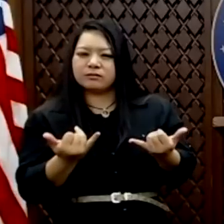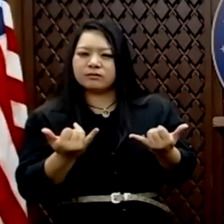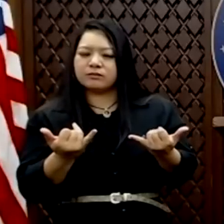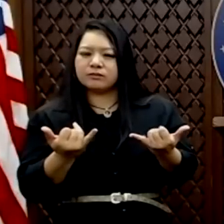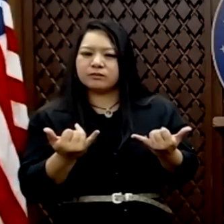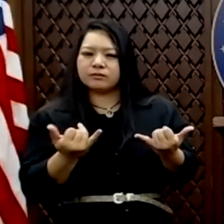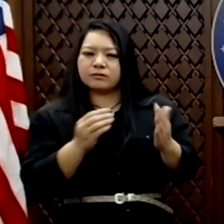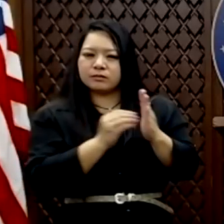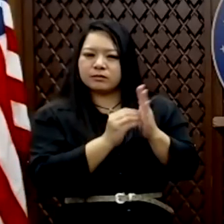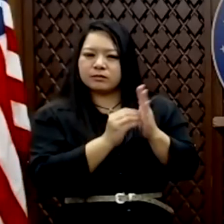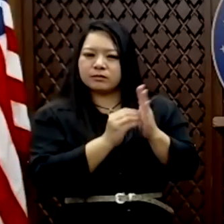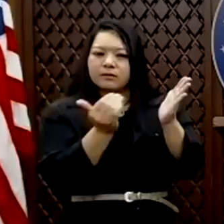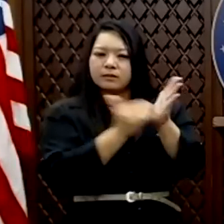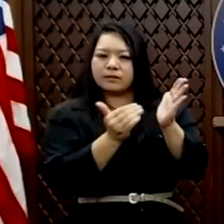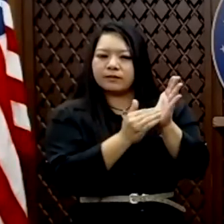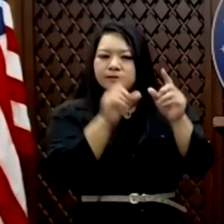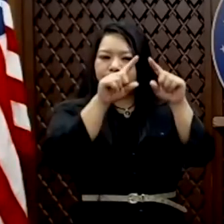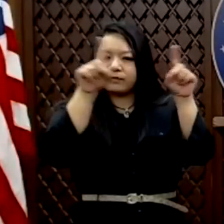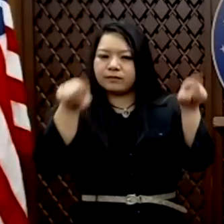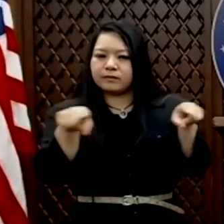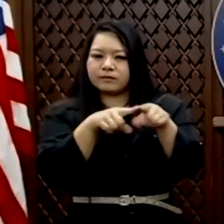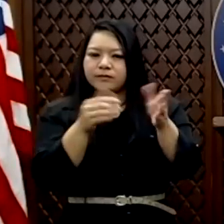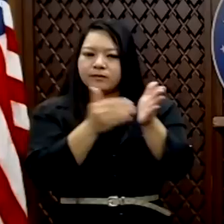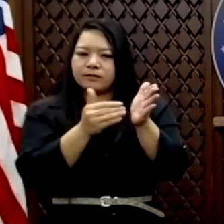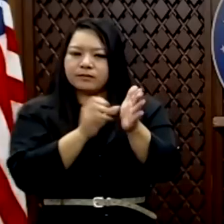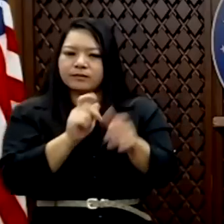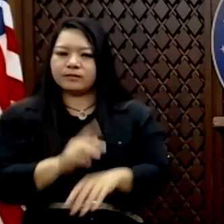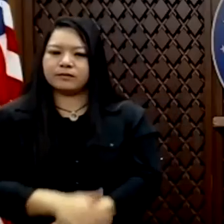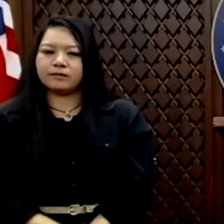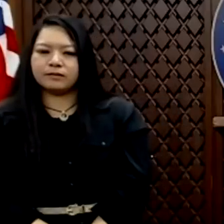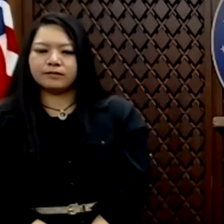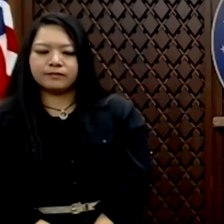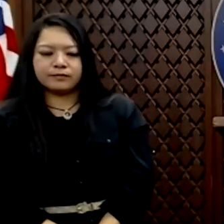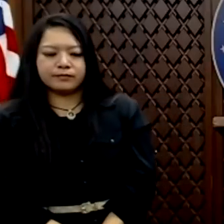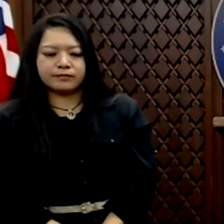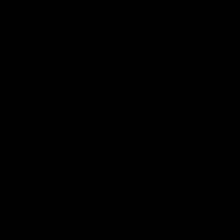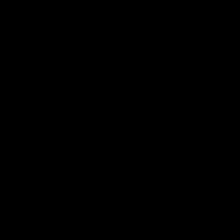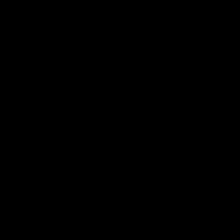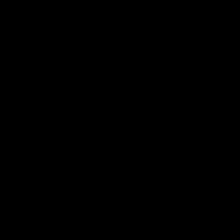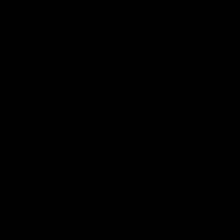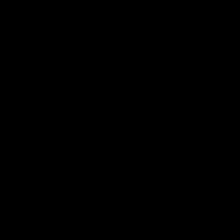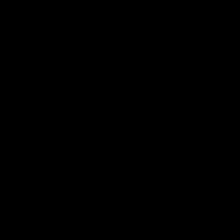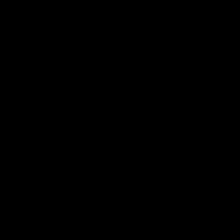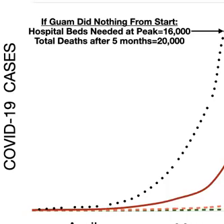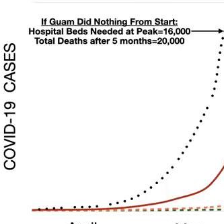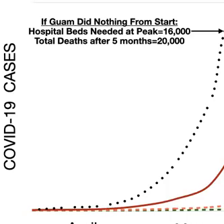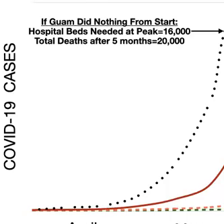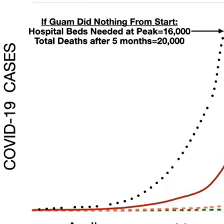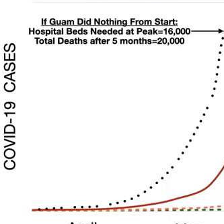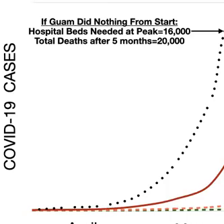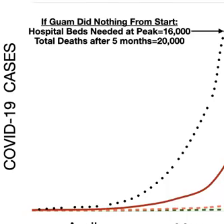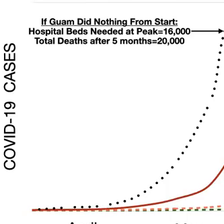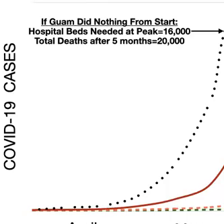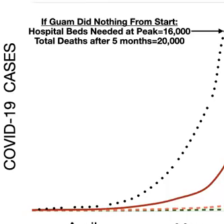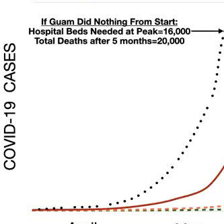So let me put up my screen again here. But is that accurate? Is that what you told the legislature yesterday?